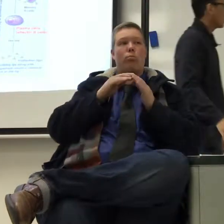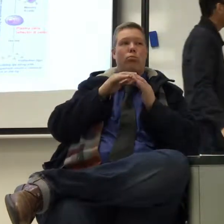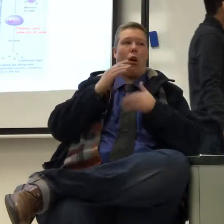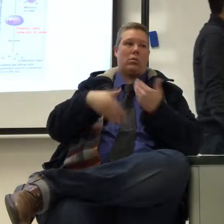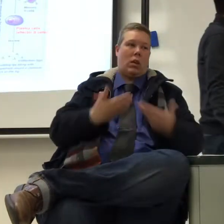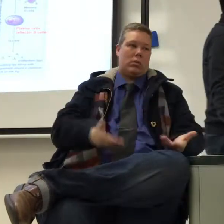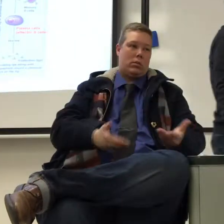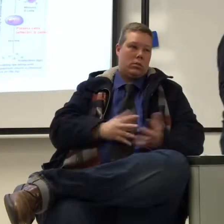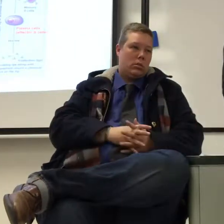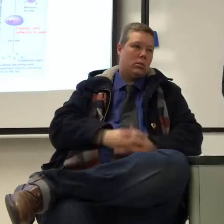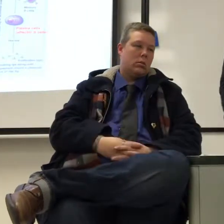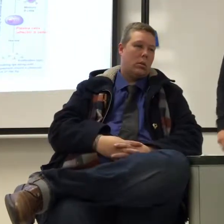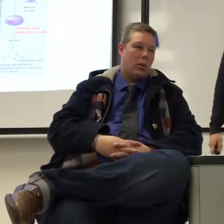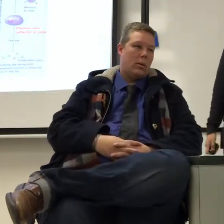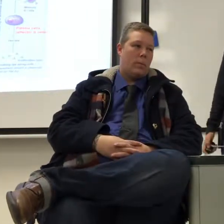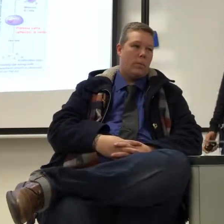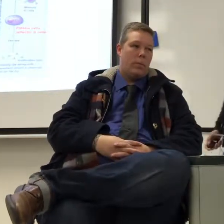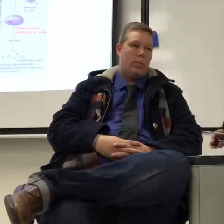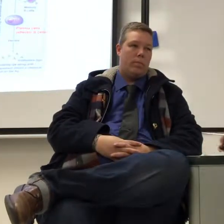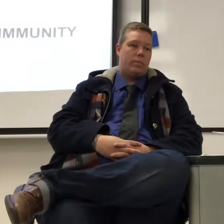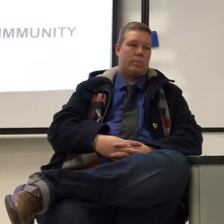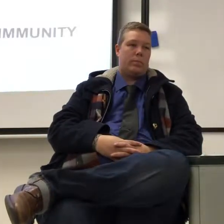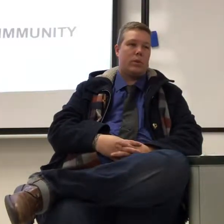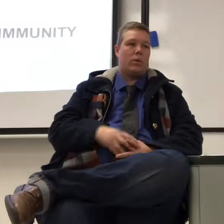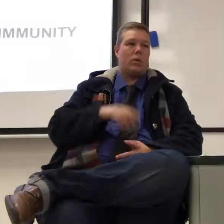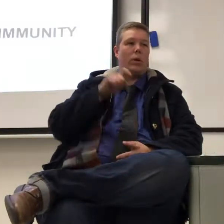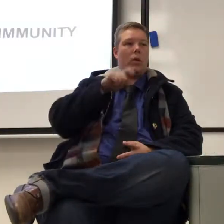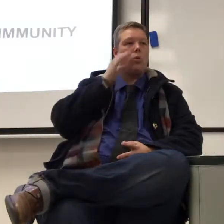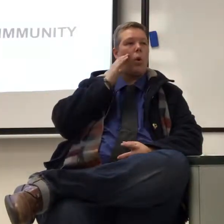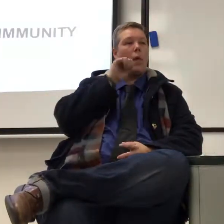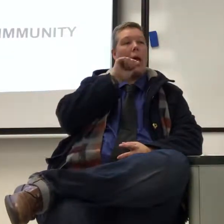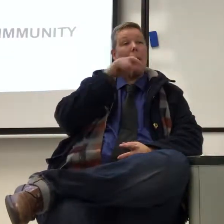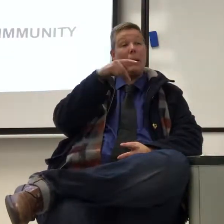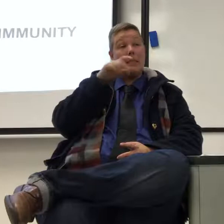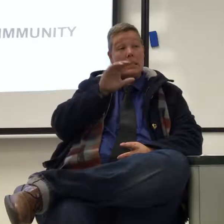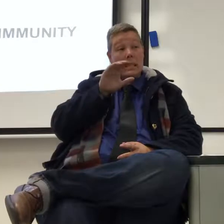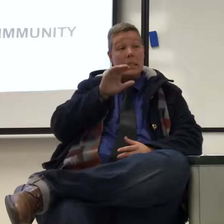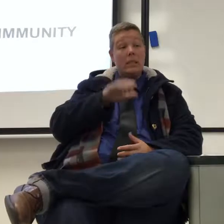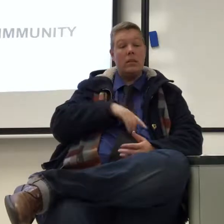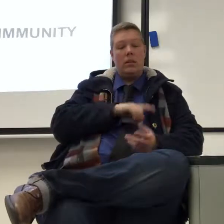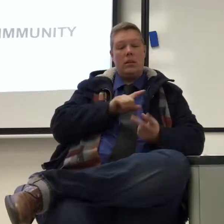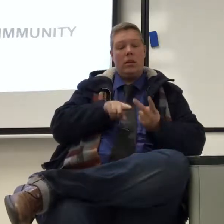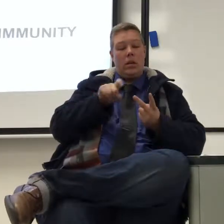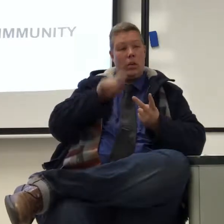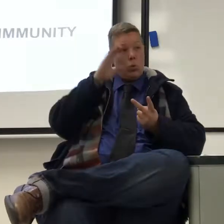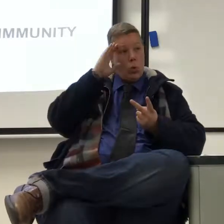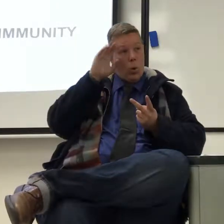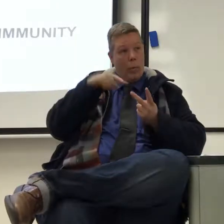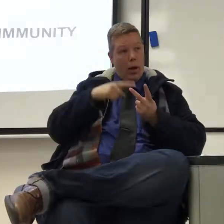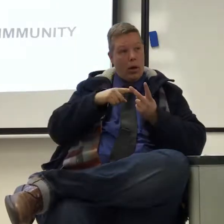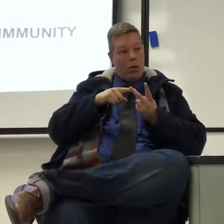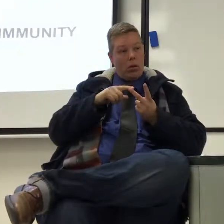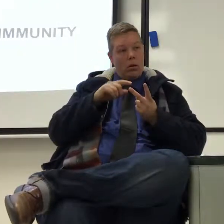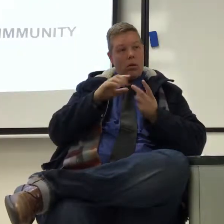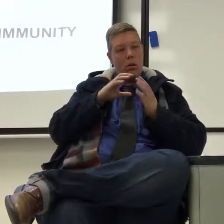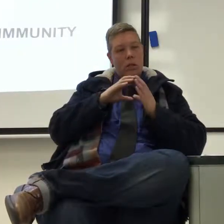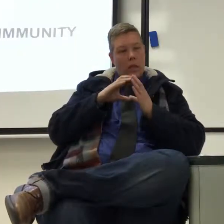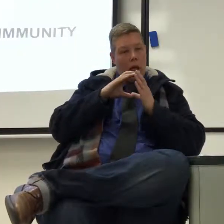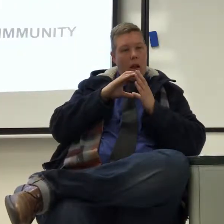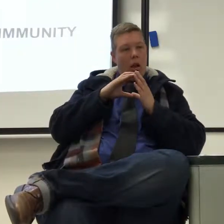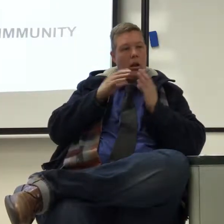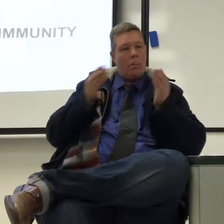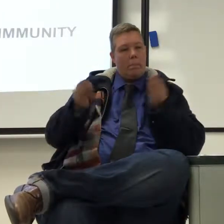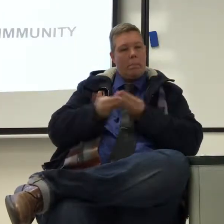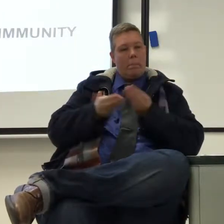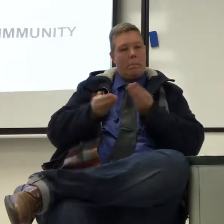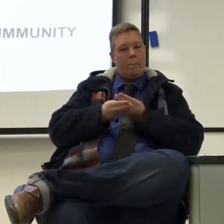So we need to know about the APCs. We need to know about this cell-mediated